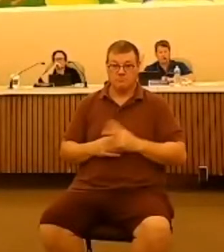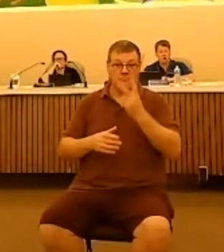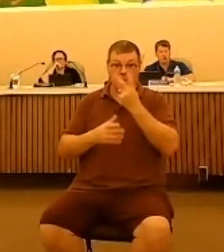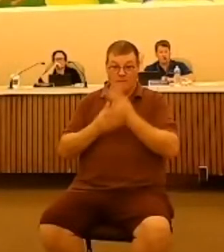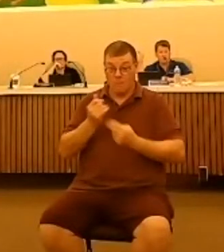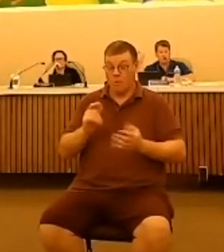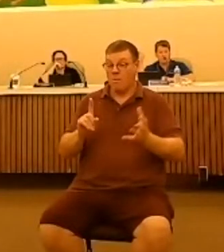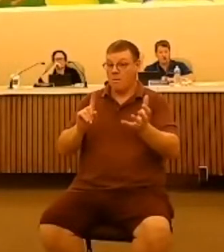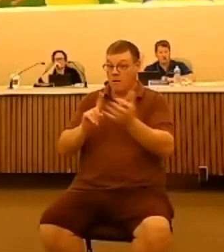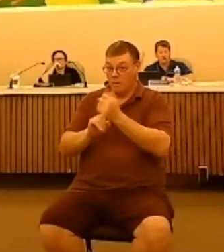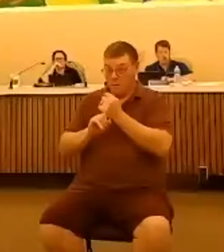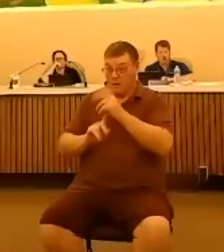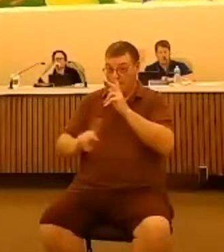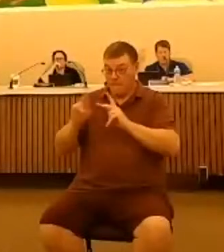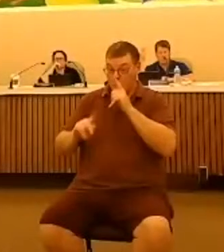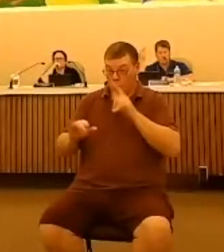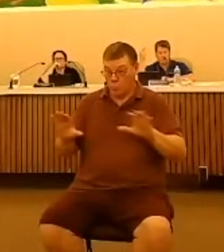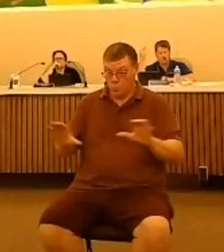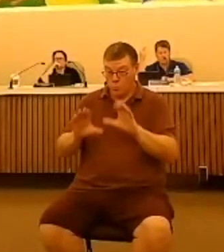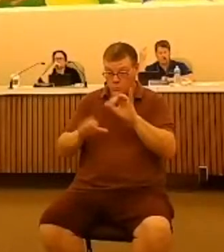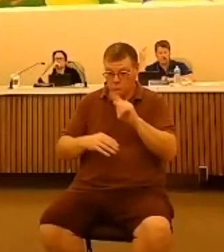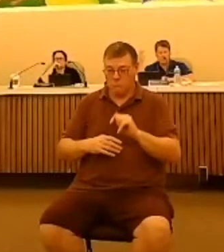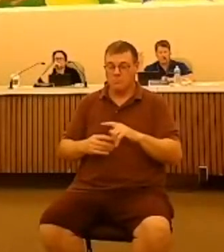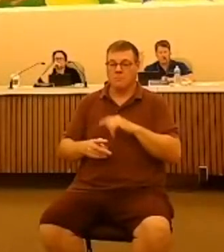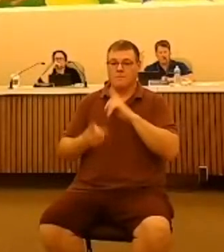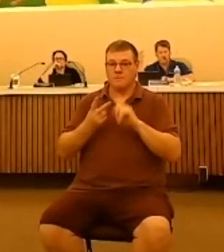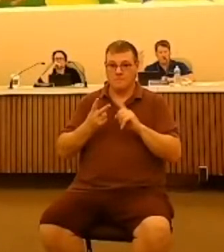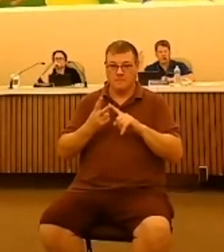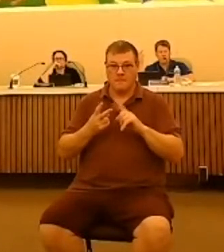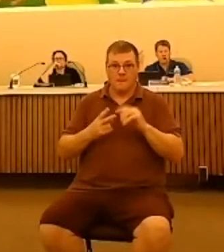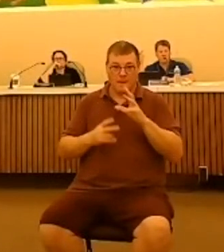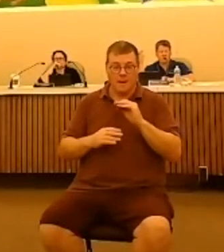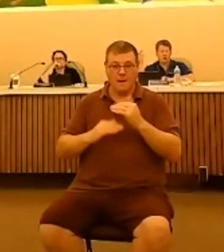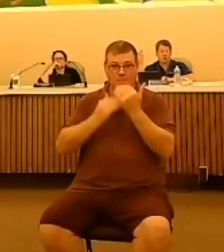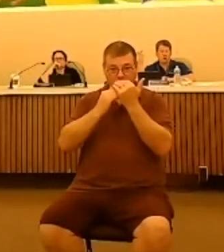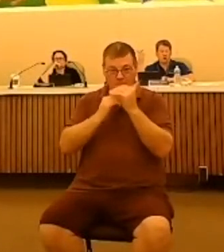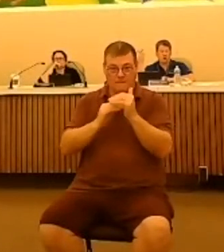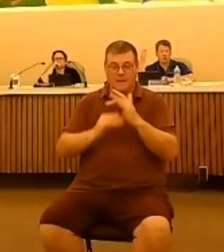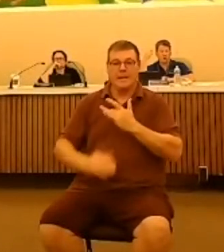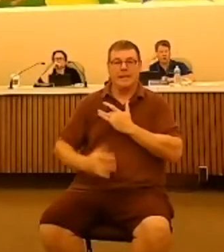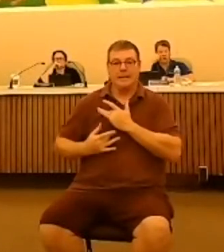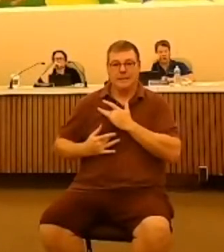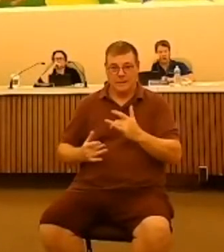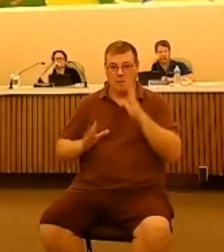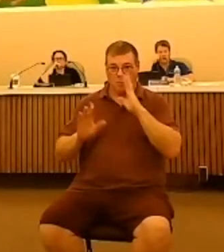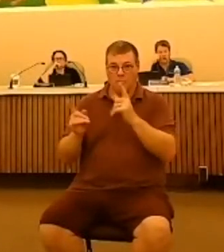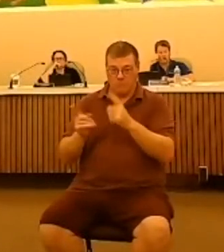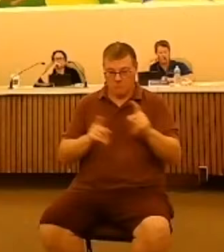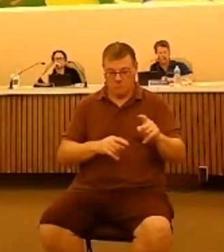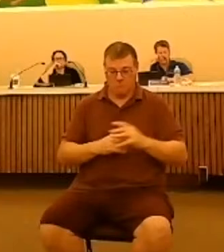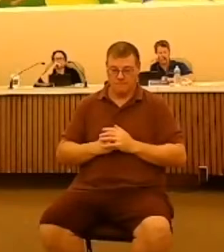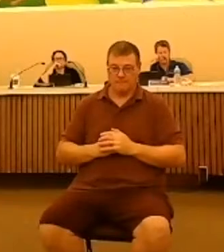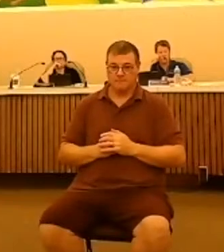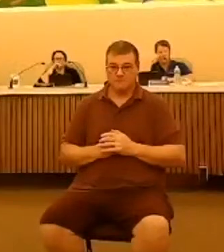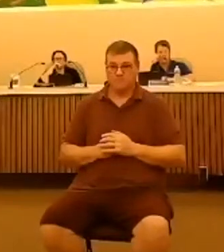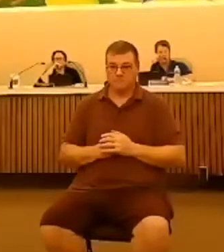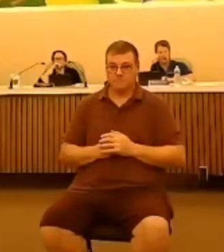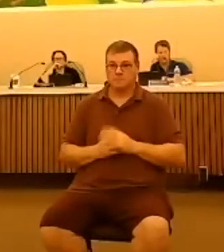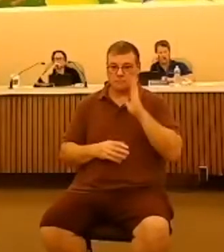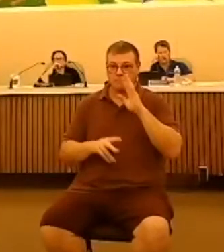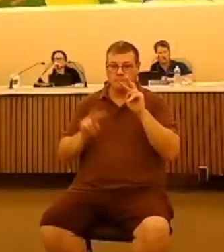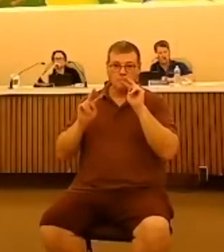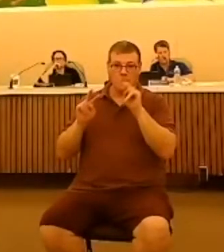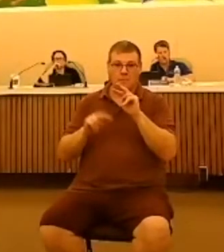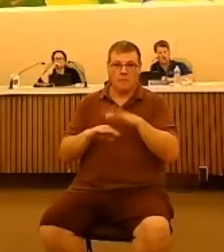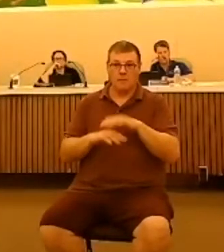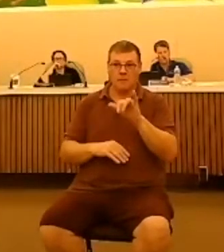catch the people who are doing it and or to, you know, minimize the likelihood that people are doing it? So we are taking a look